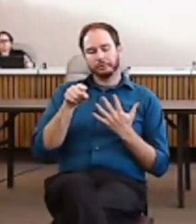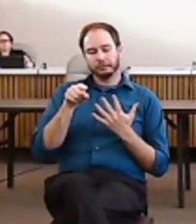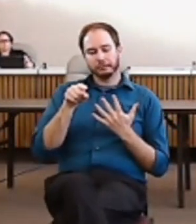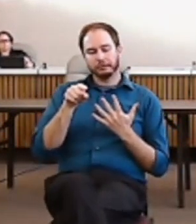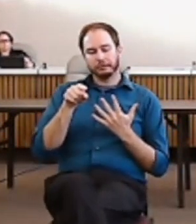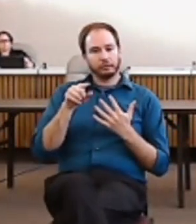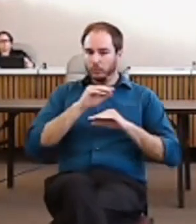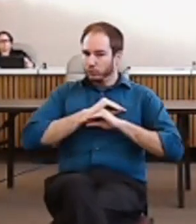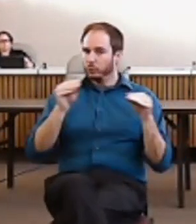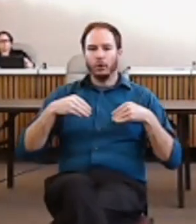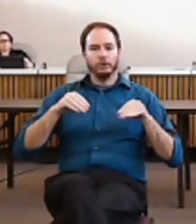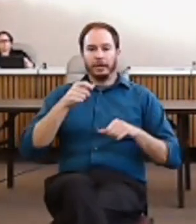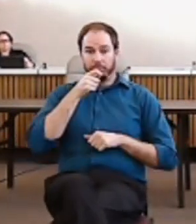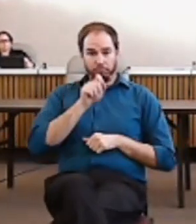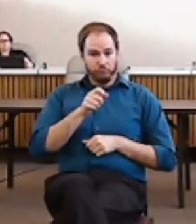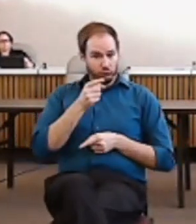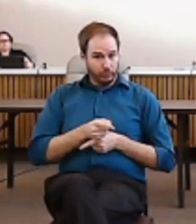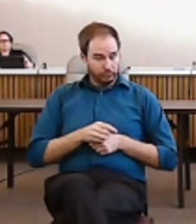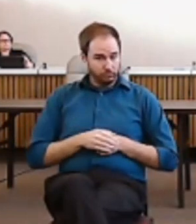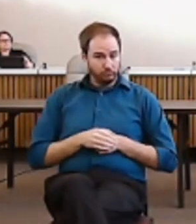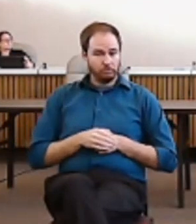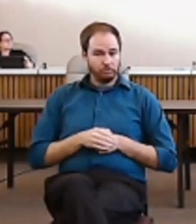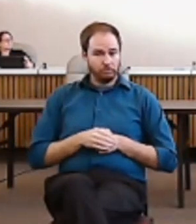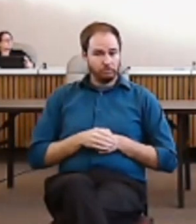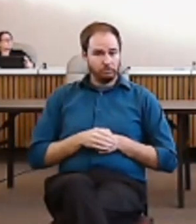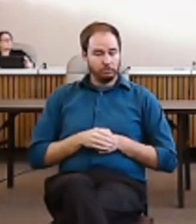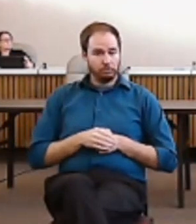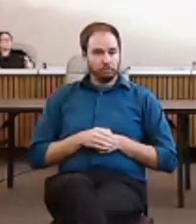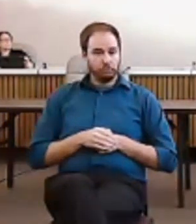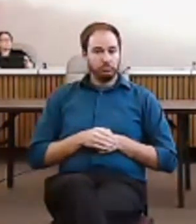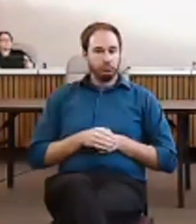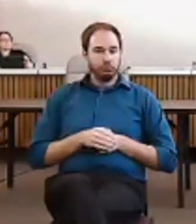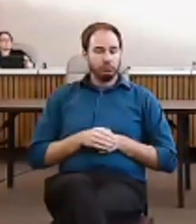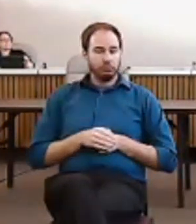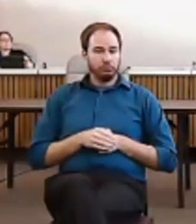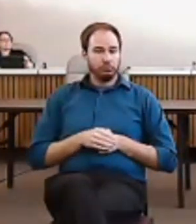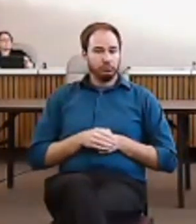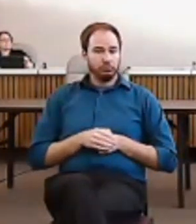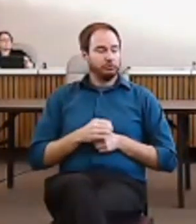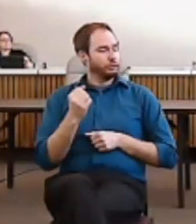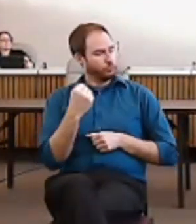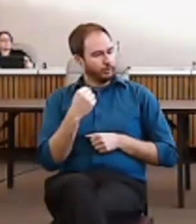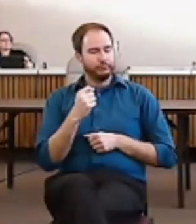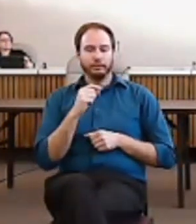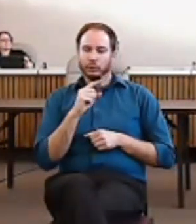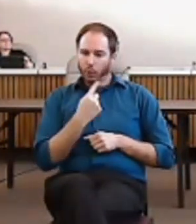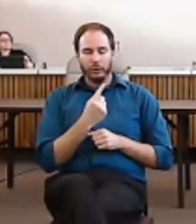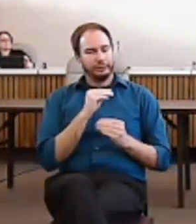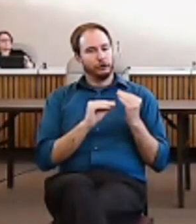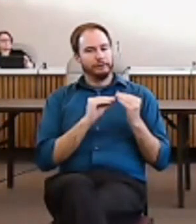So no sales activity, since there's no customer, I assume that also means no sales activity taking place here? Correct. It's service only,